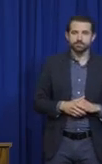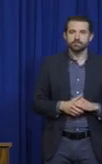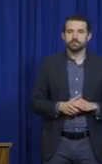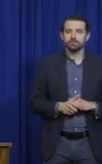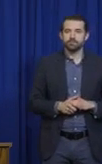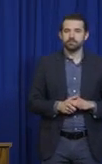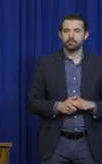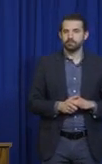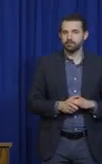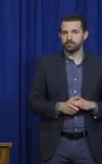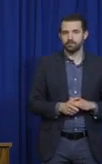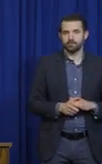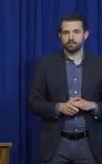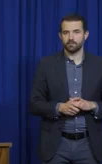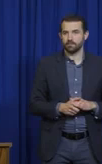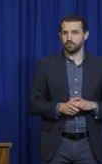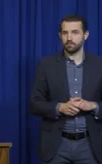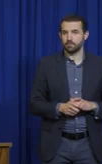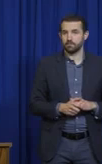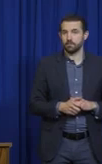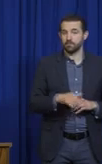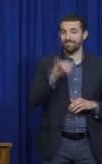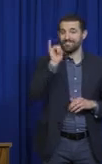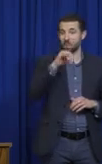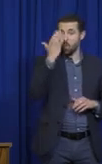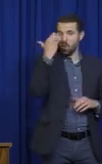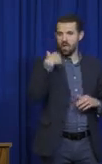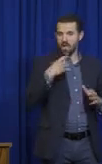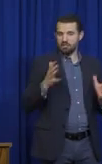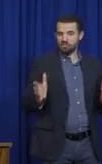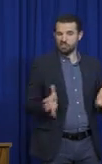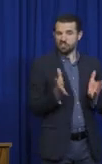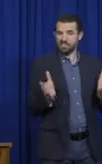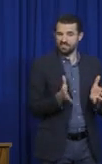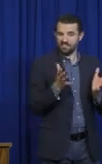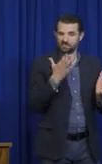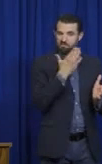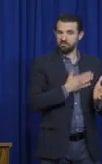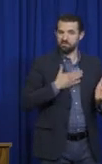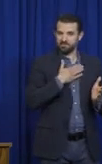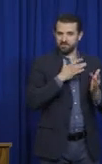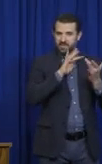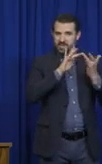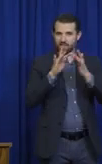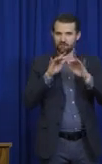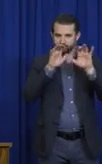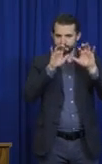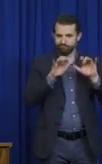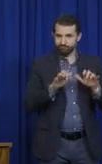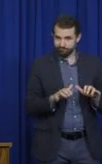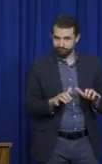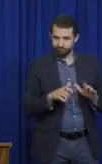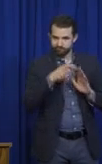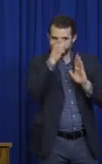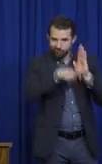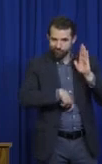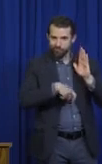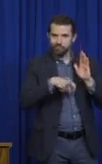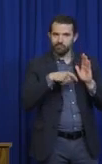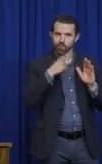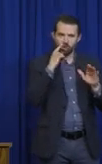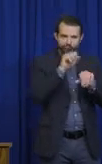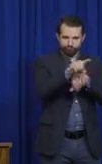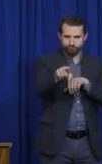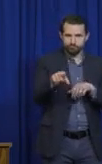That is the other reason that we are encouraging people to apply online and to go through